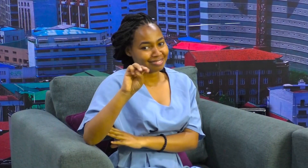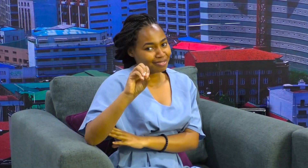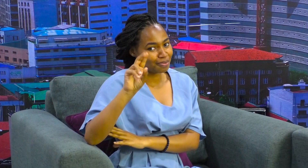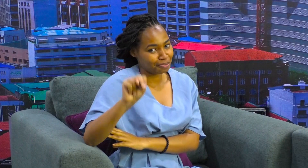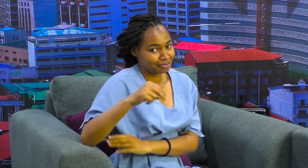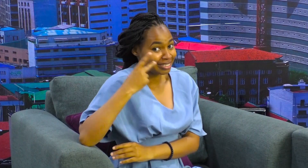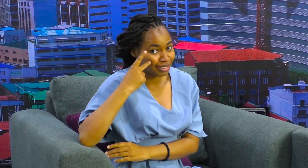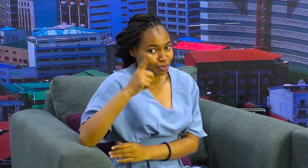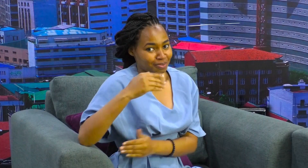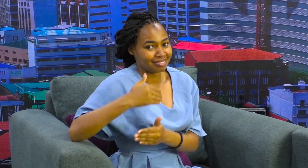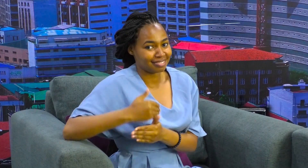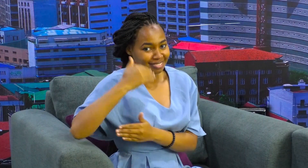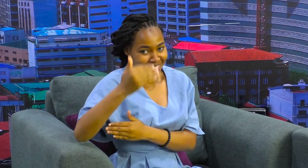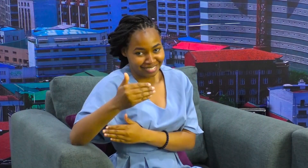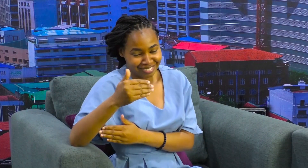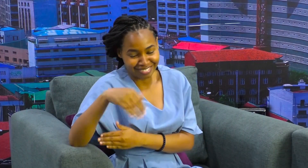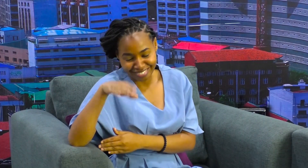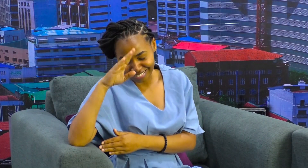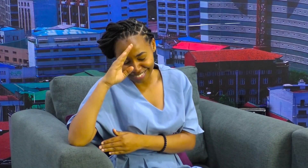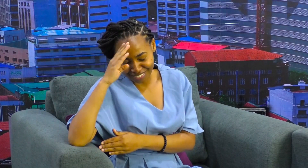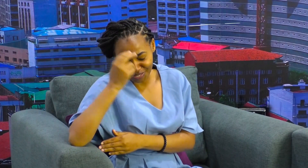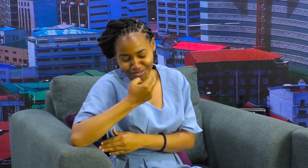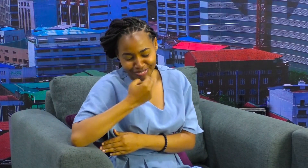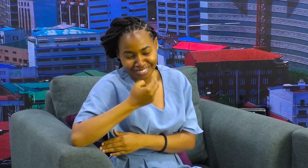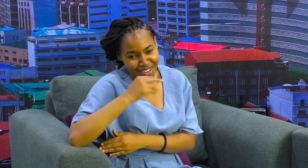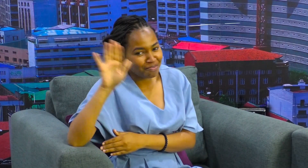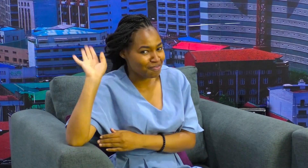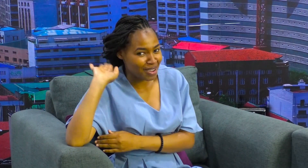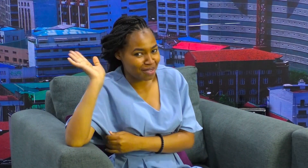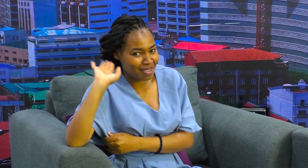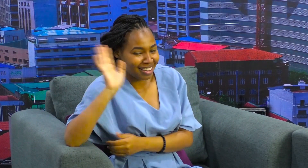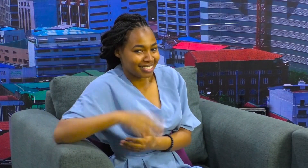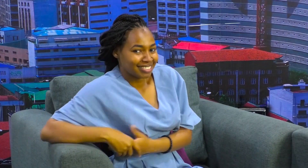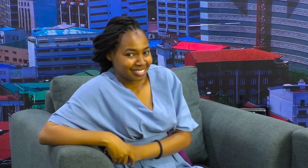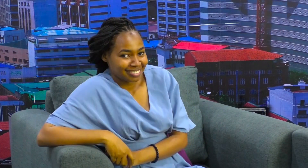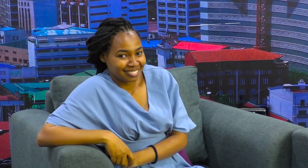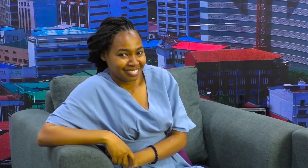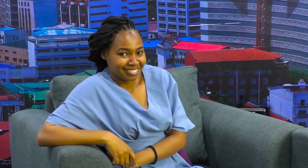and Simon. See you next week on Tuesday. Bye bye.